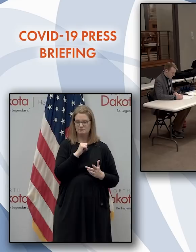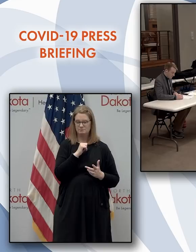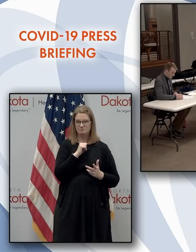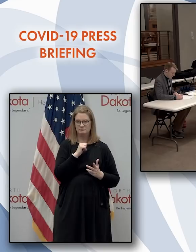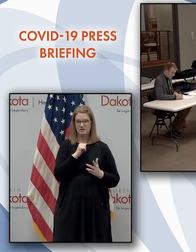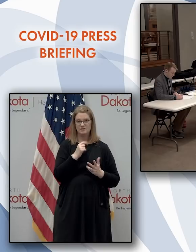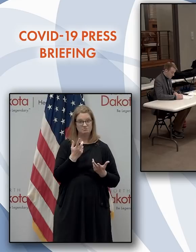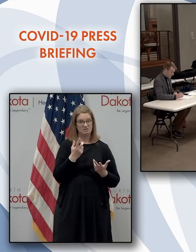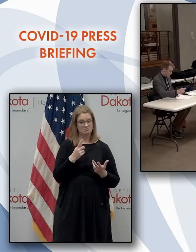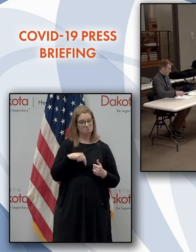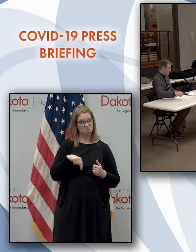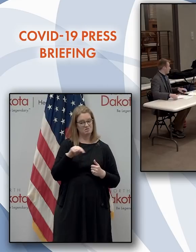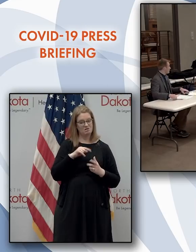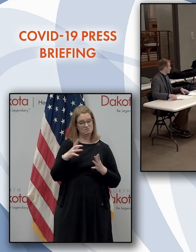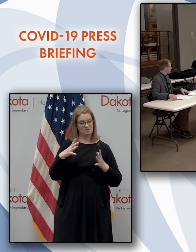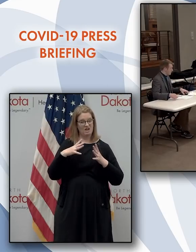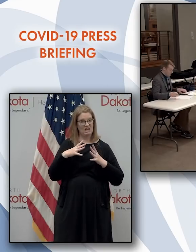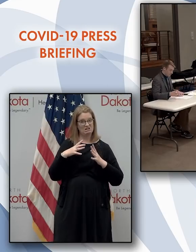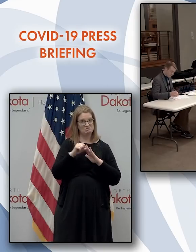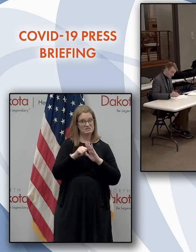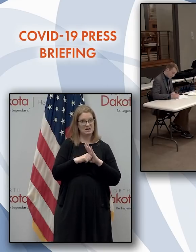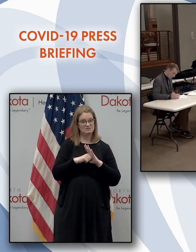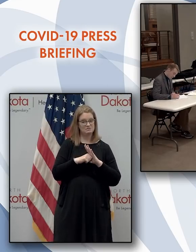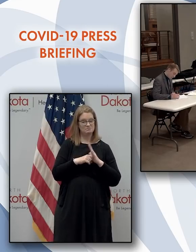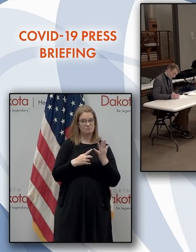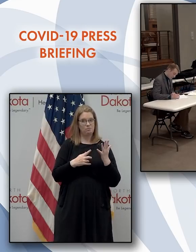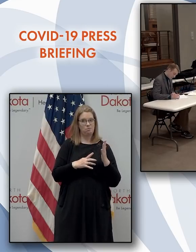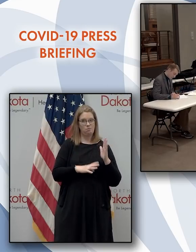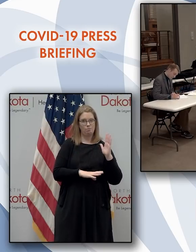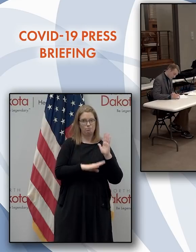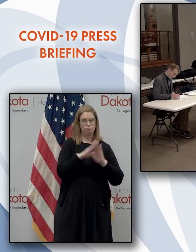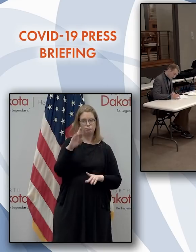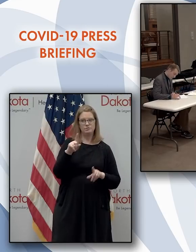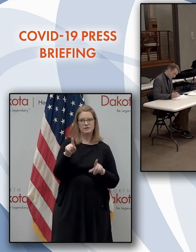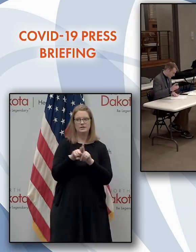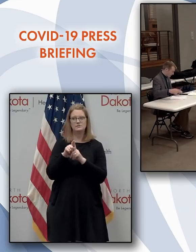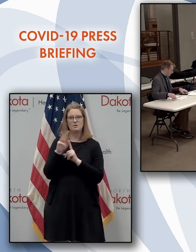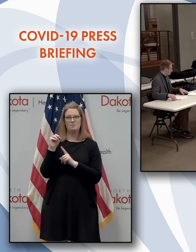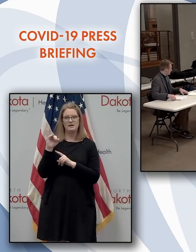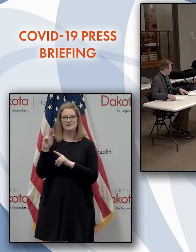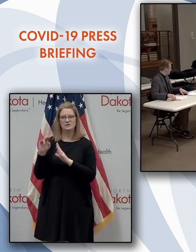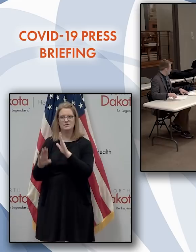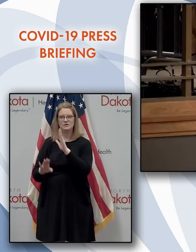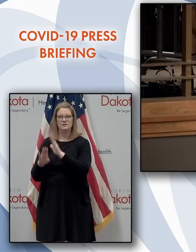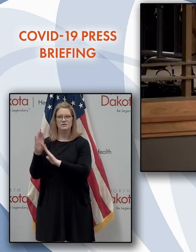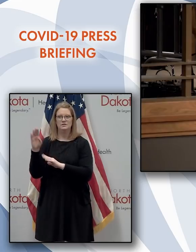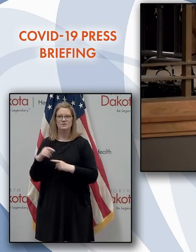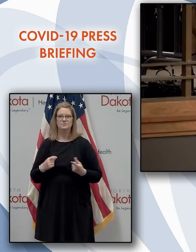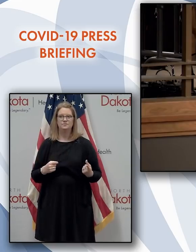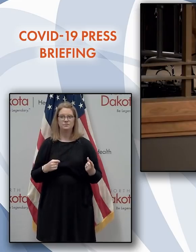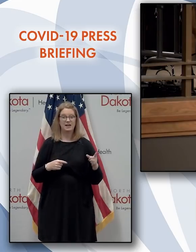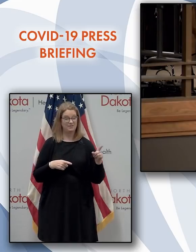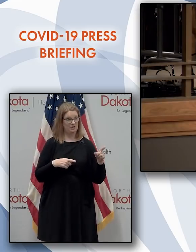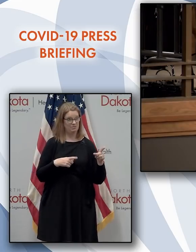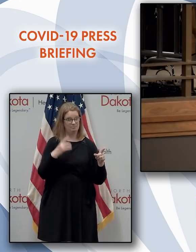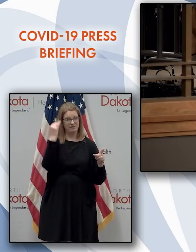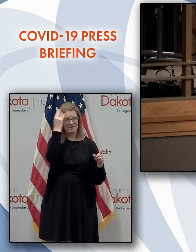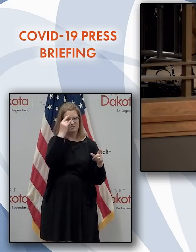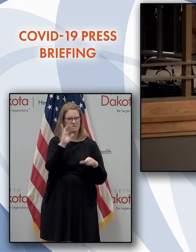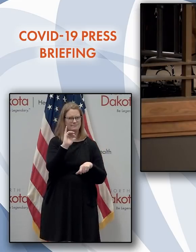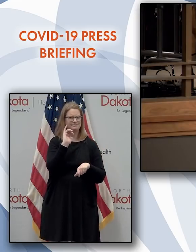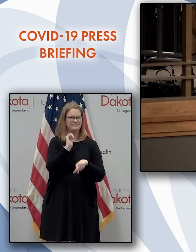vacation states with rising cases, as well as our neighbor to the east, Minnesota. Have you thought about reestablishing some travel restrictions because